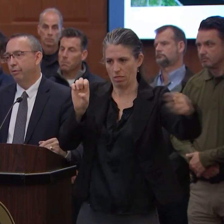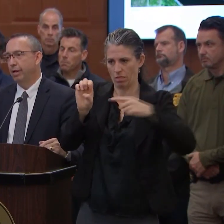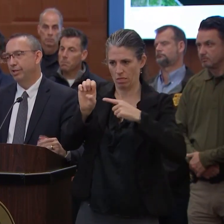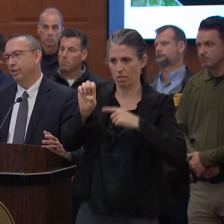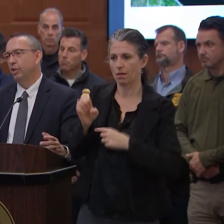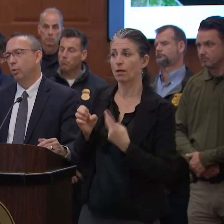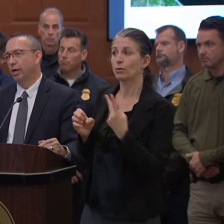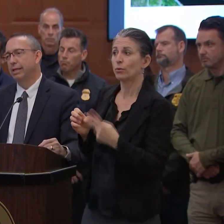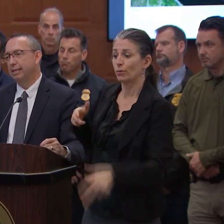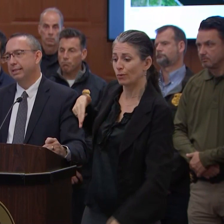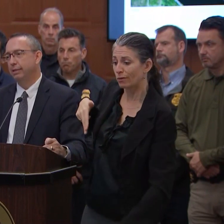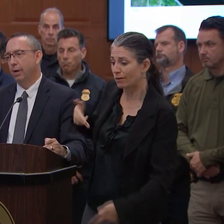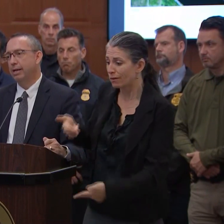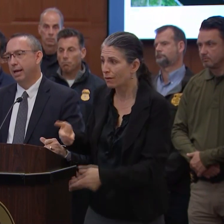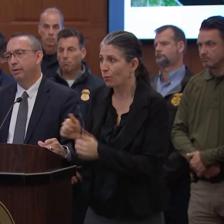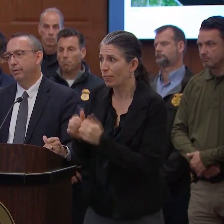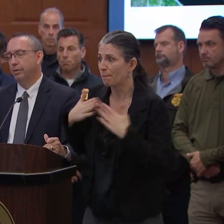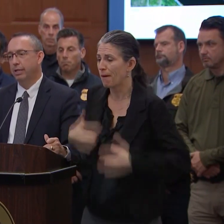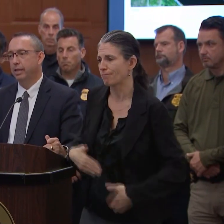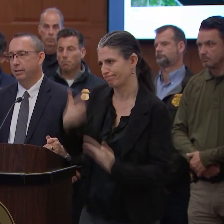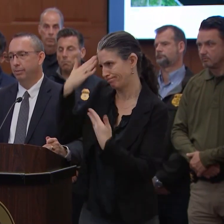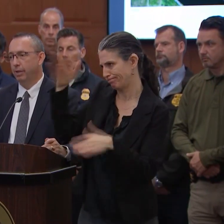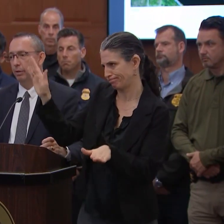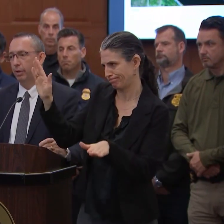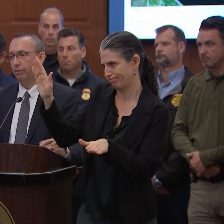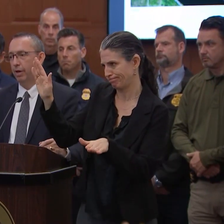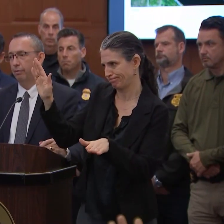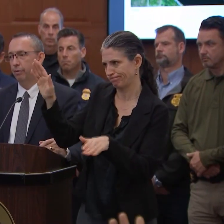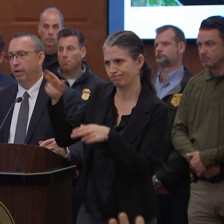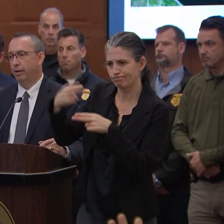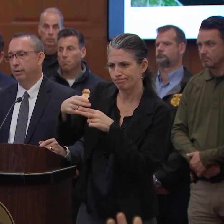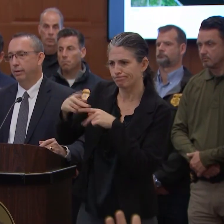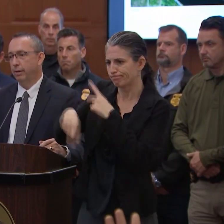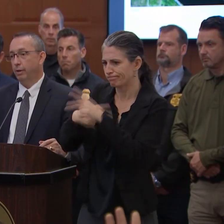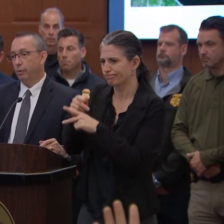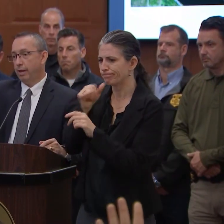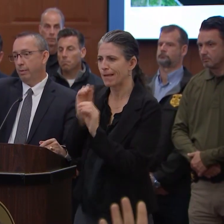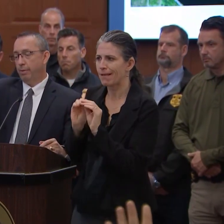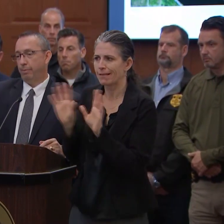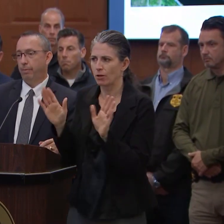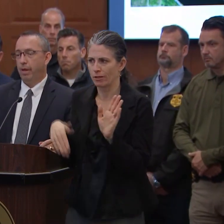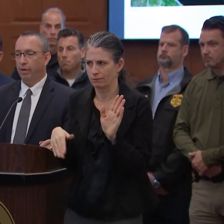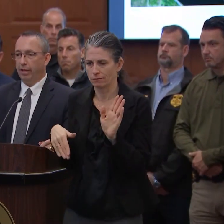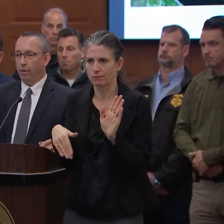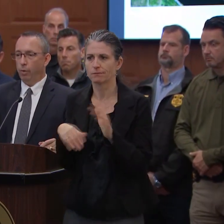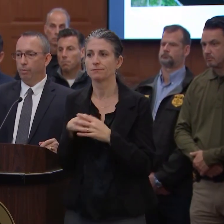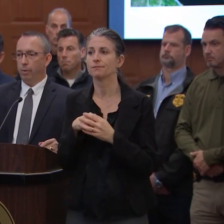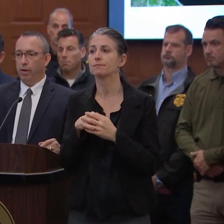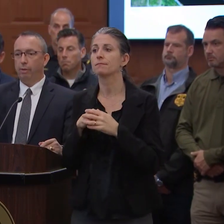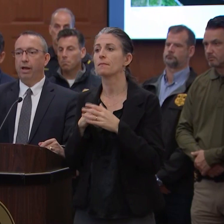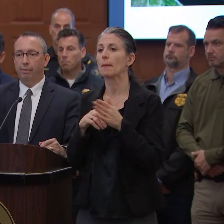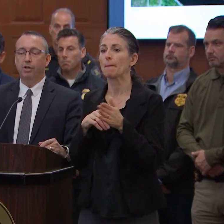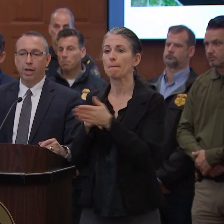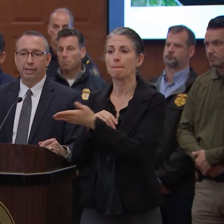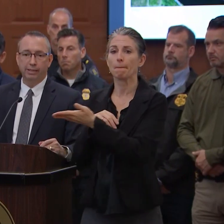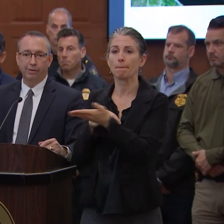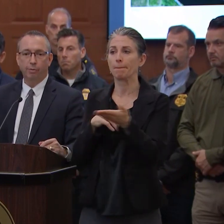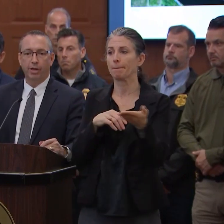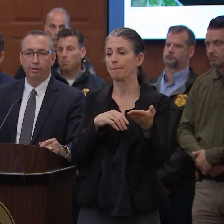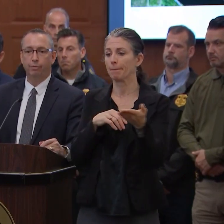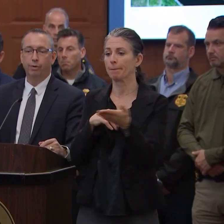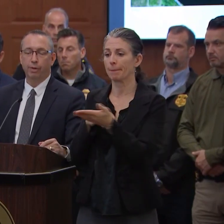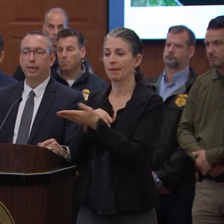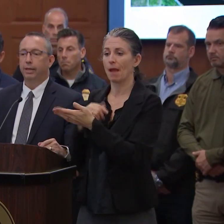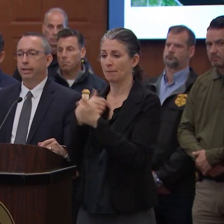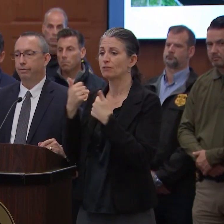have that information. They're still working that scene right now, so that's not something I'll clarify for now. Right here, ma'am? I'm going to kind of work my way. I'm going to try to get to